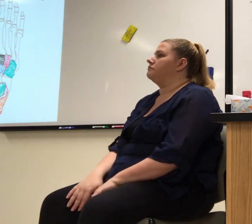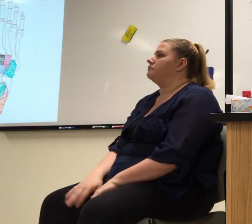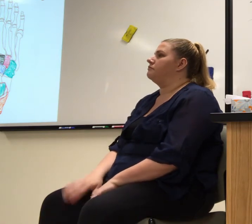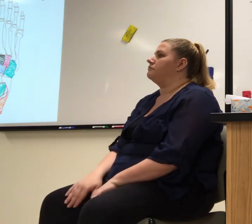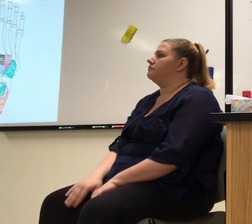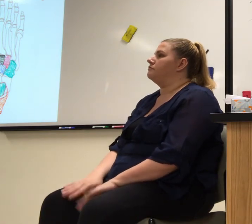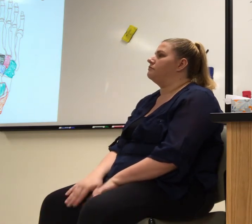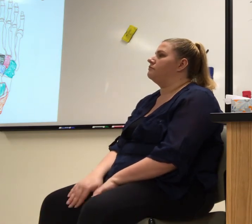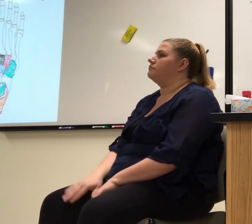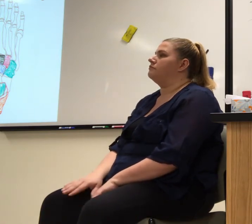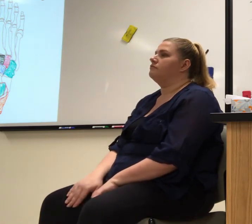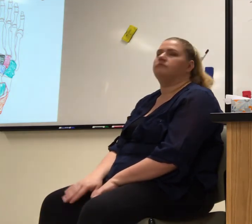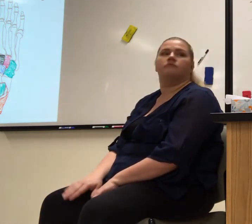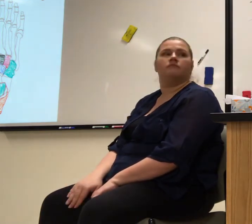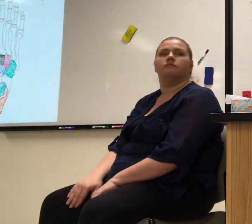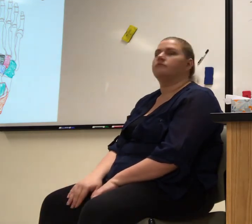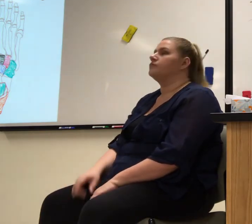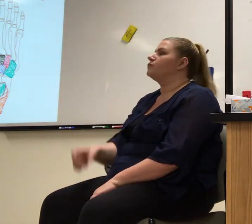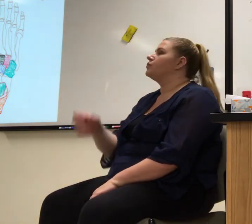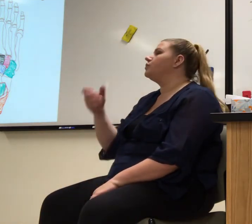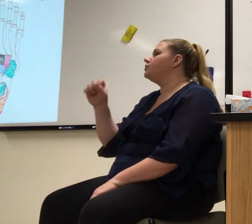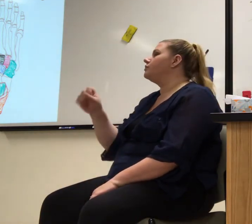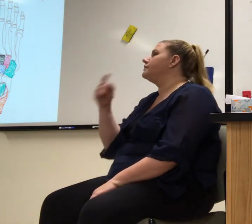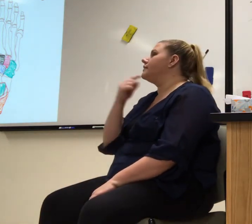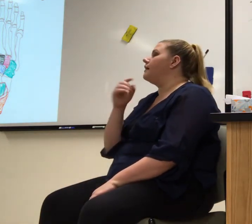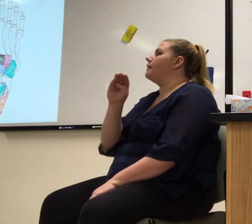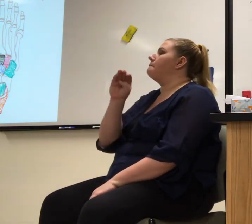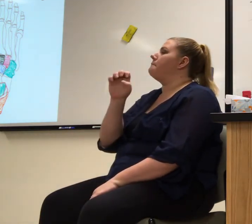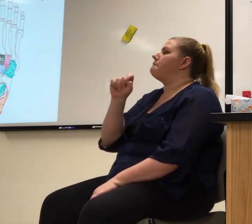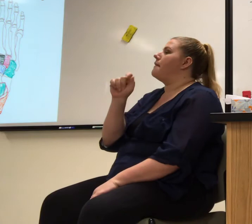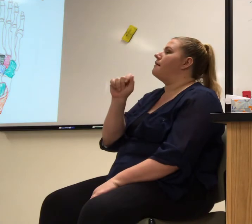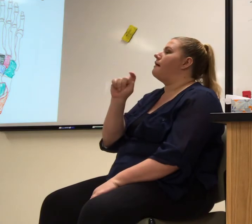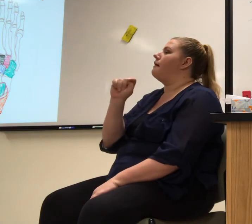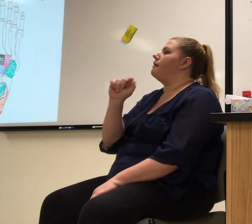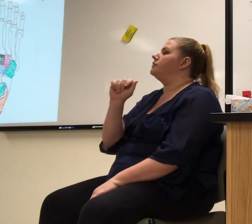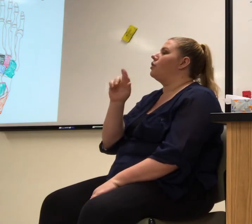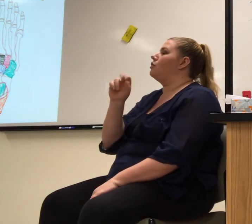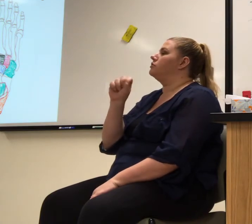metatarsal 1. How about I color